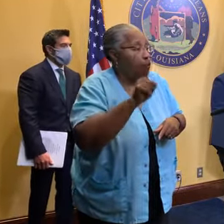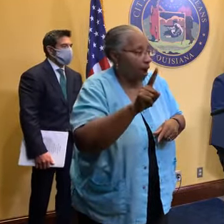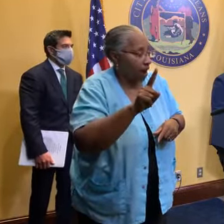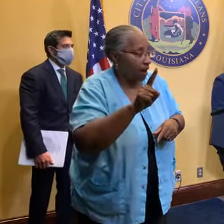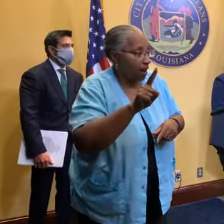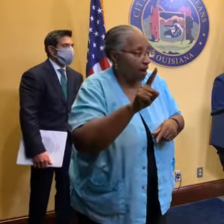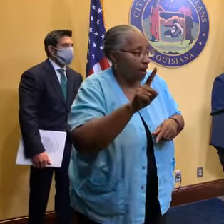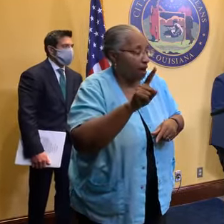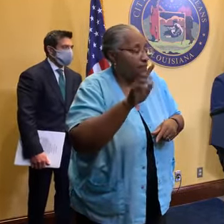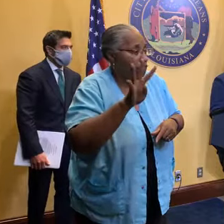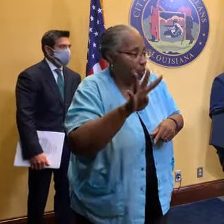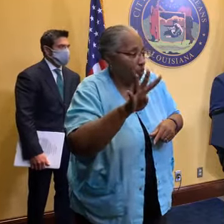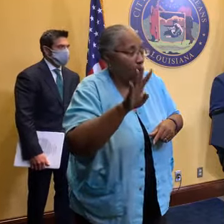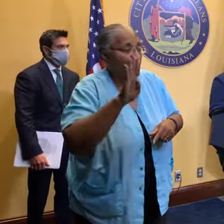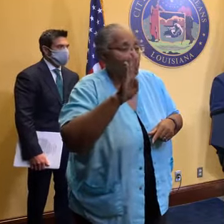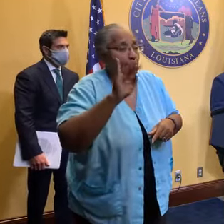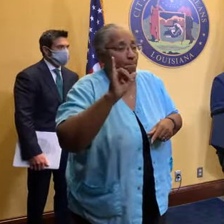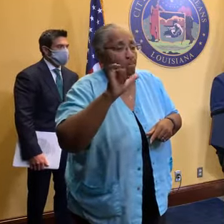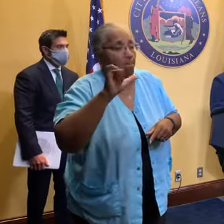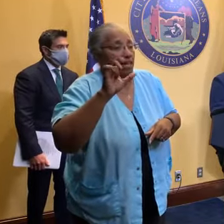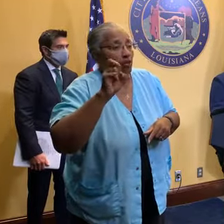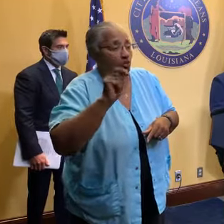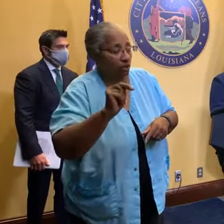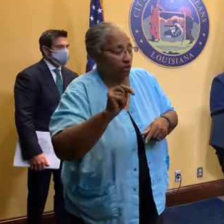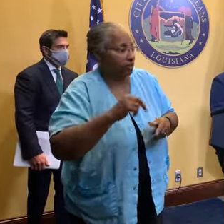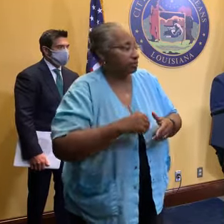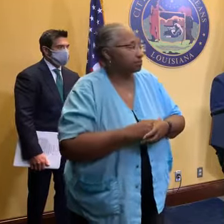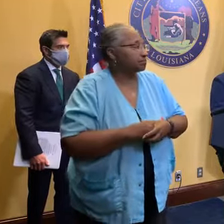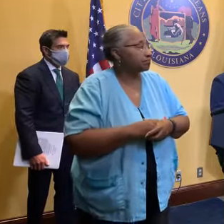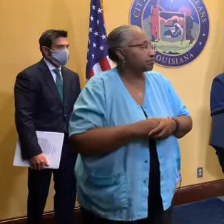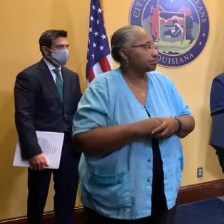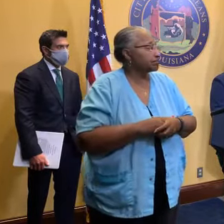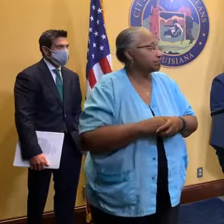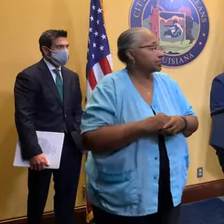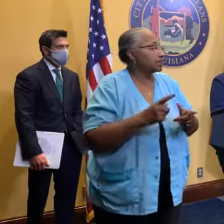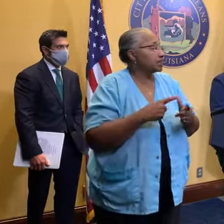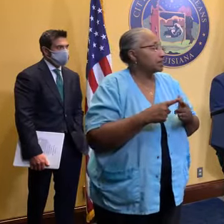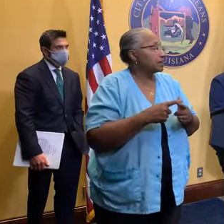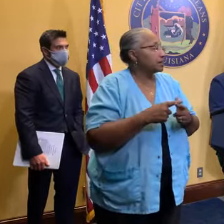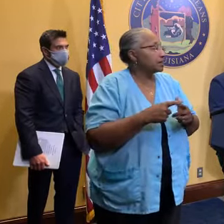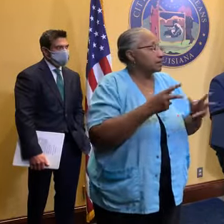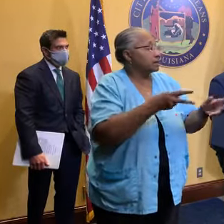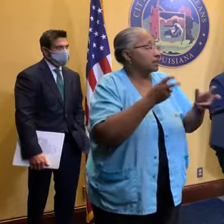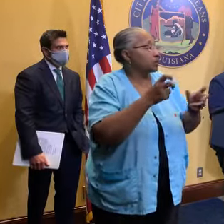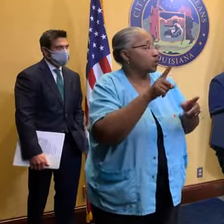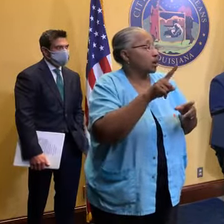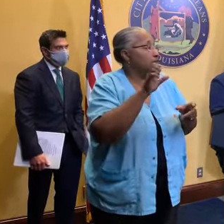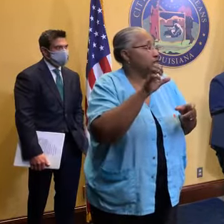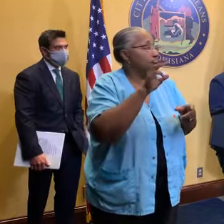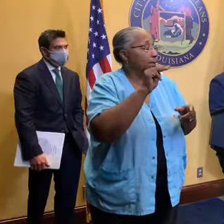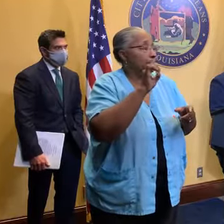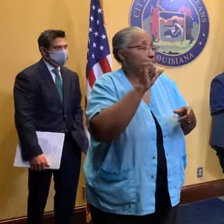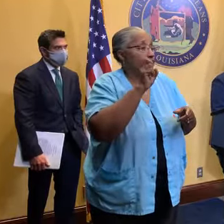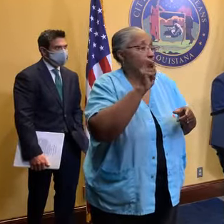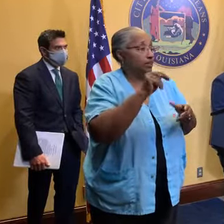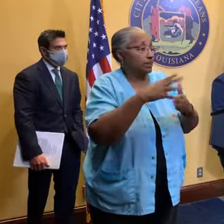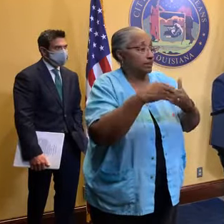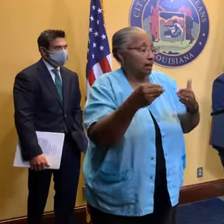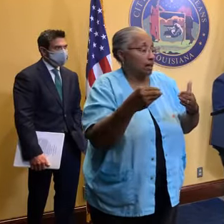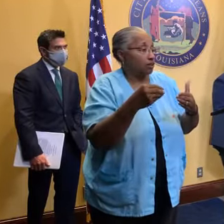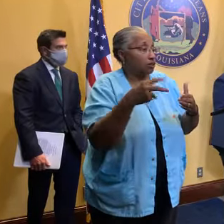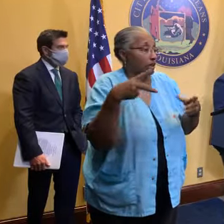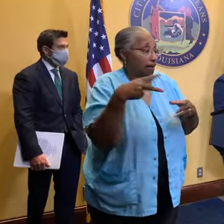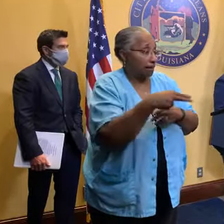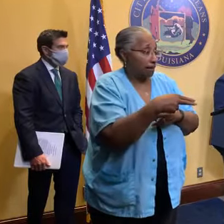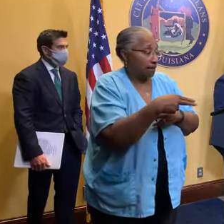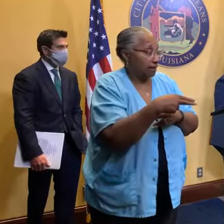1.14 billion. 1.1, and then taking $100 million cut because of the financial. Taking